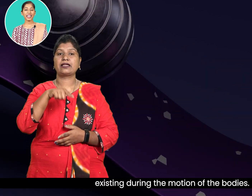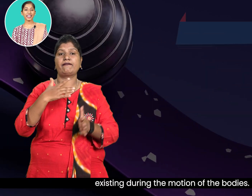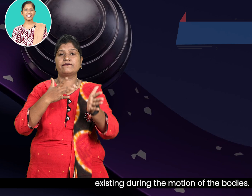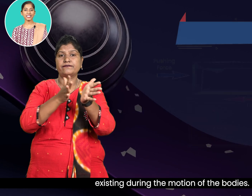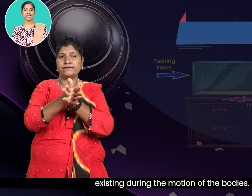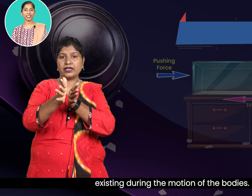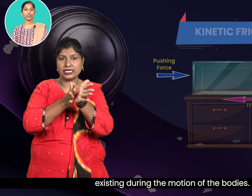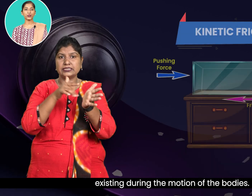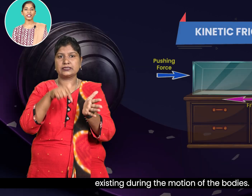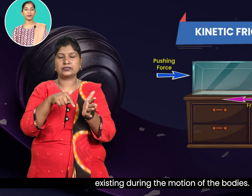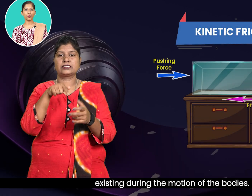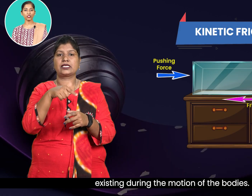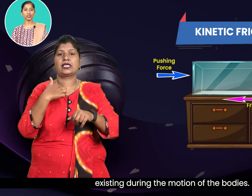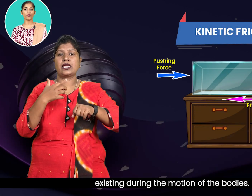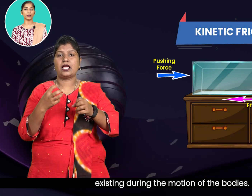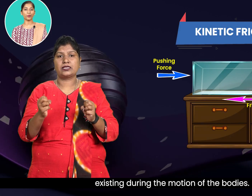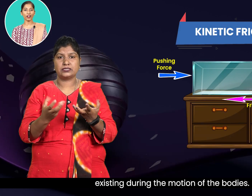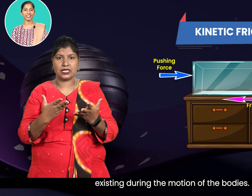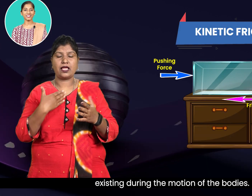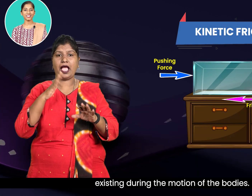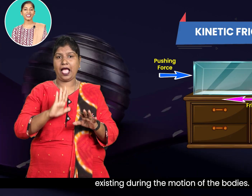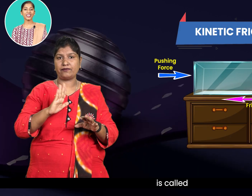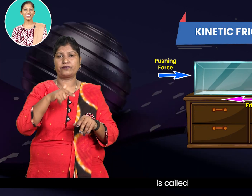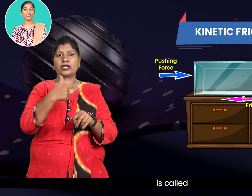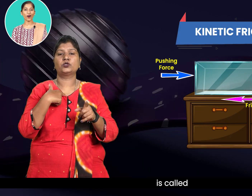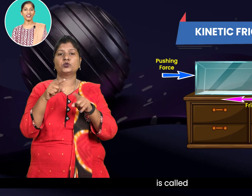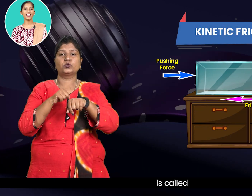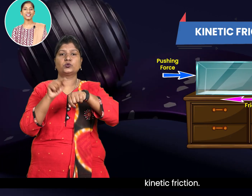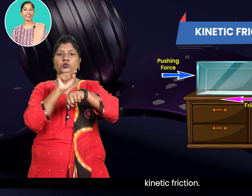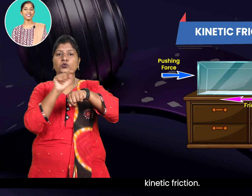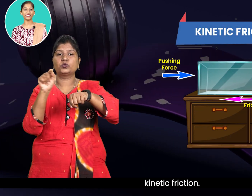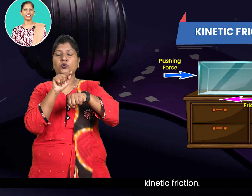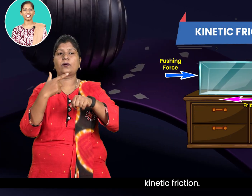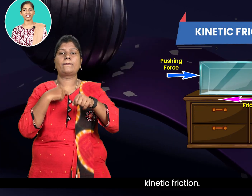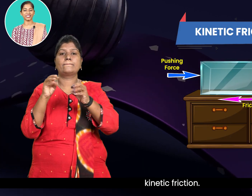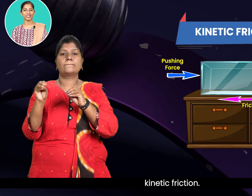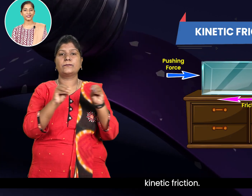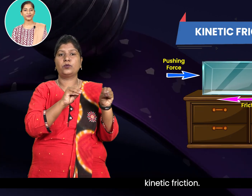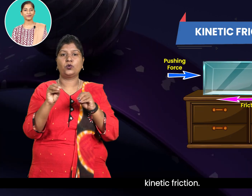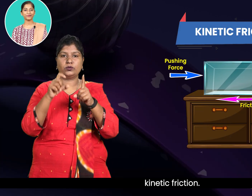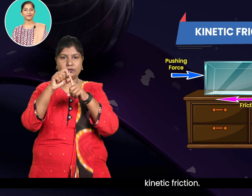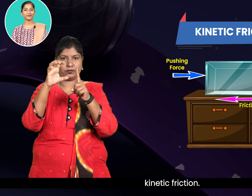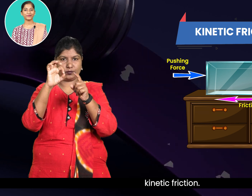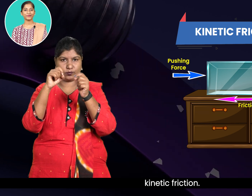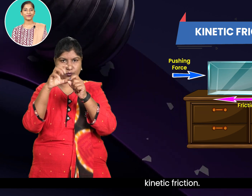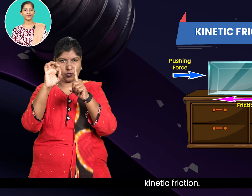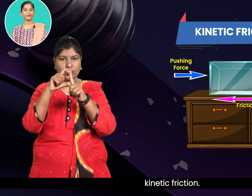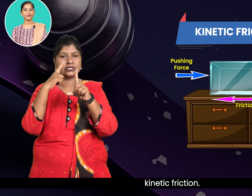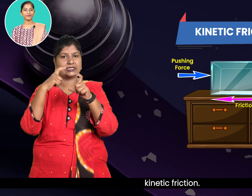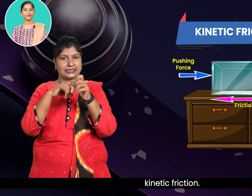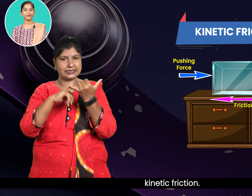Friction existing during the motion of the bodies is called kinetic friction.